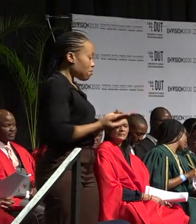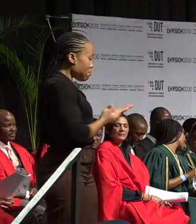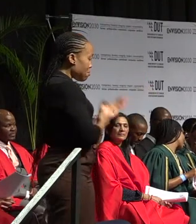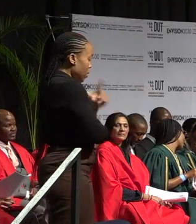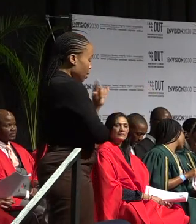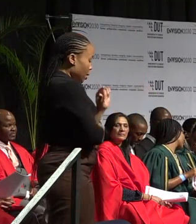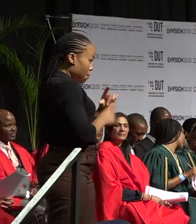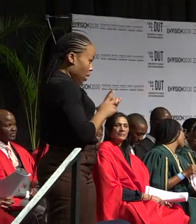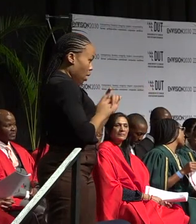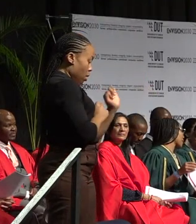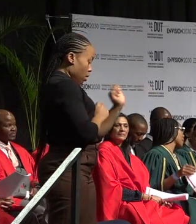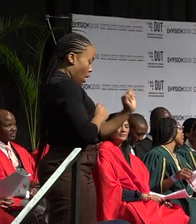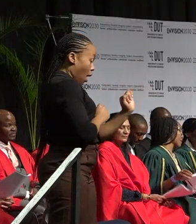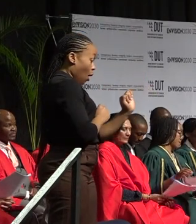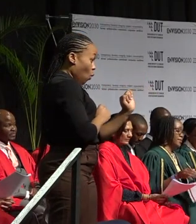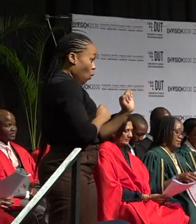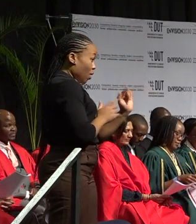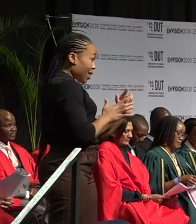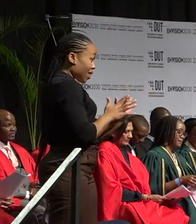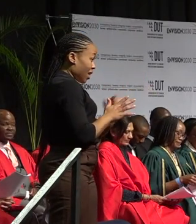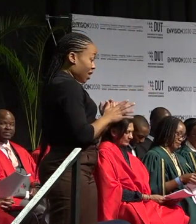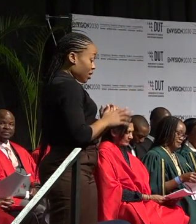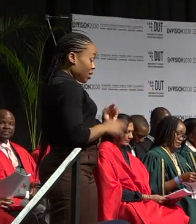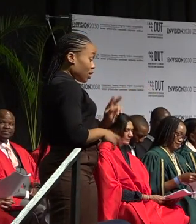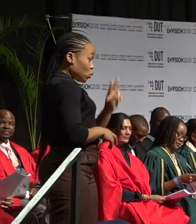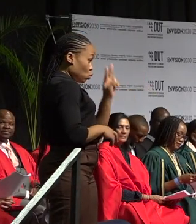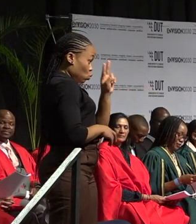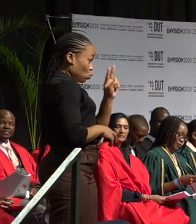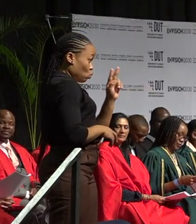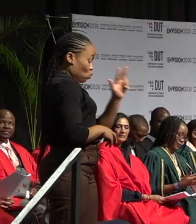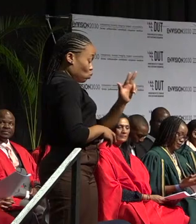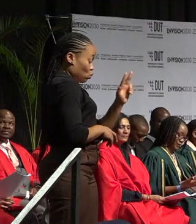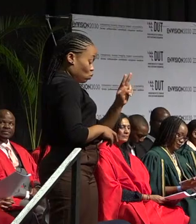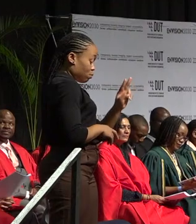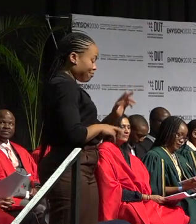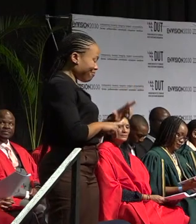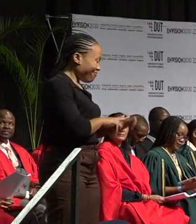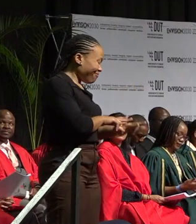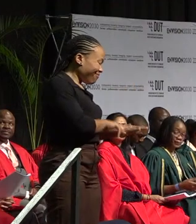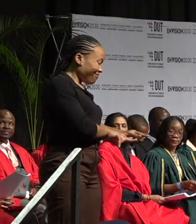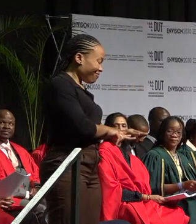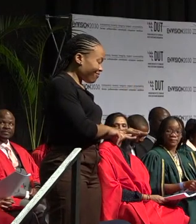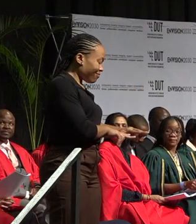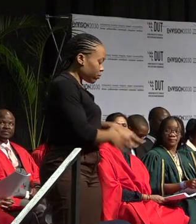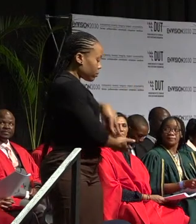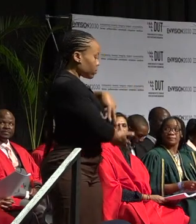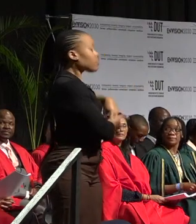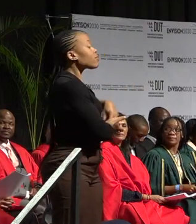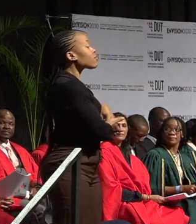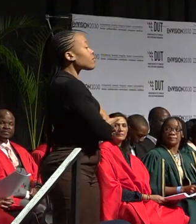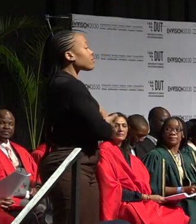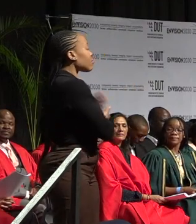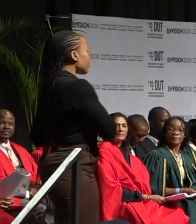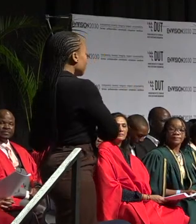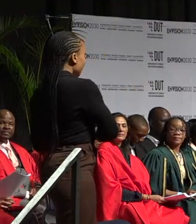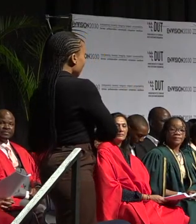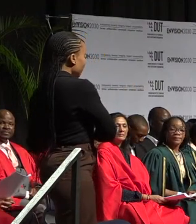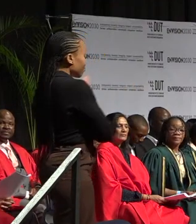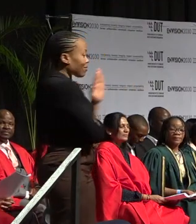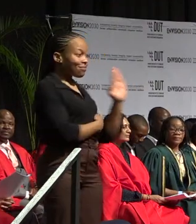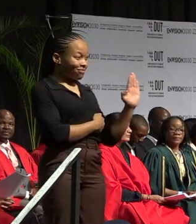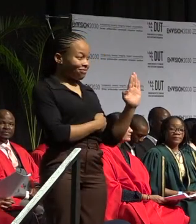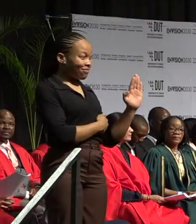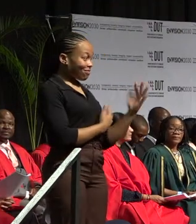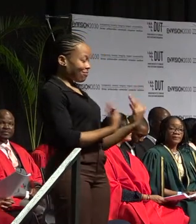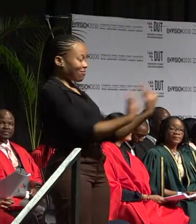Then, notice there will be two white footprints on the floor. Stand on the footprints and face the congregation.